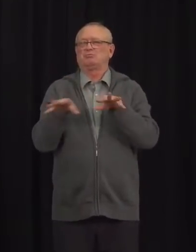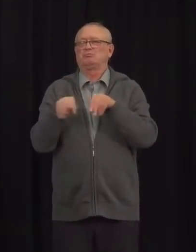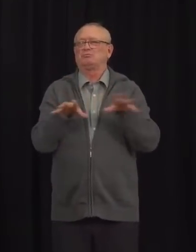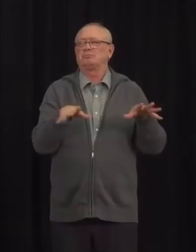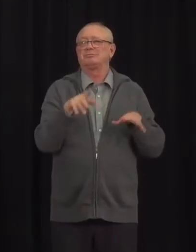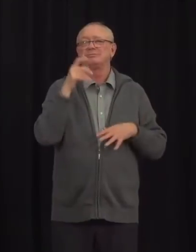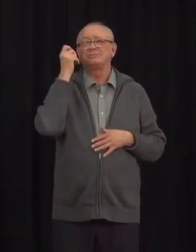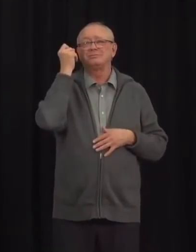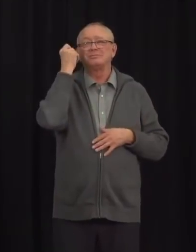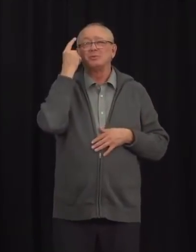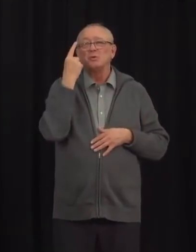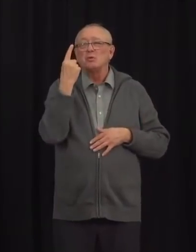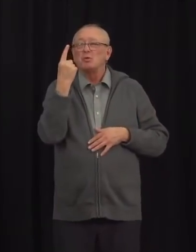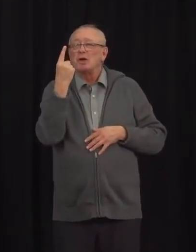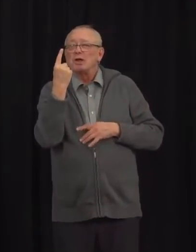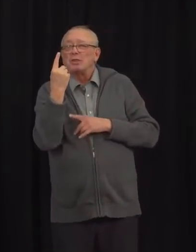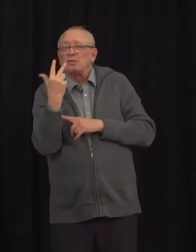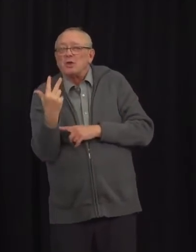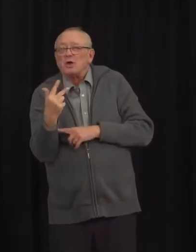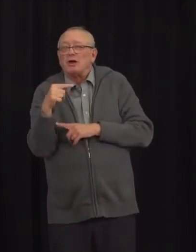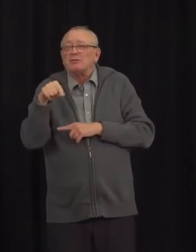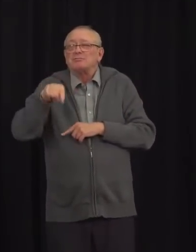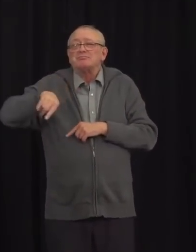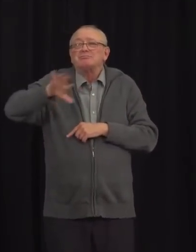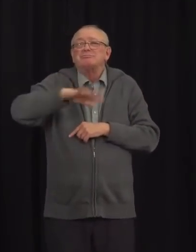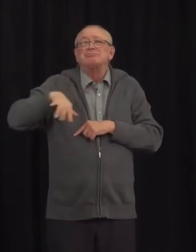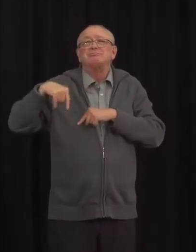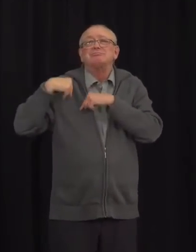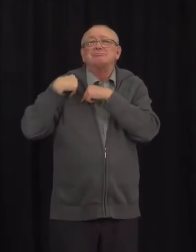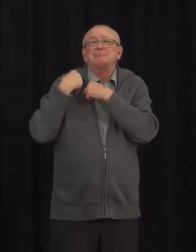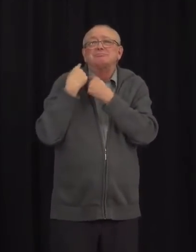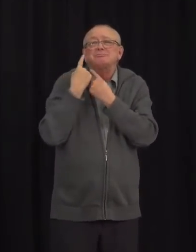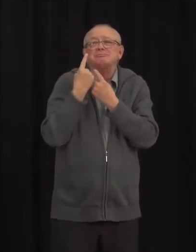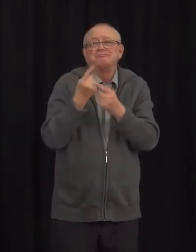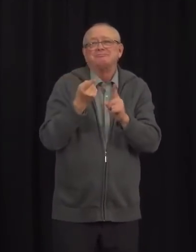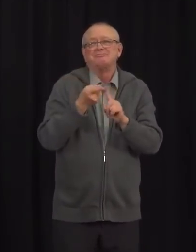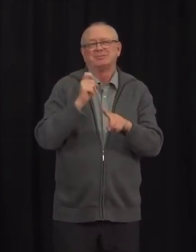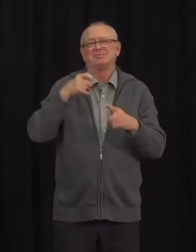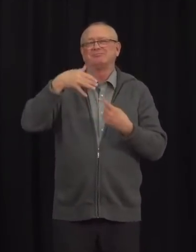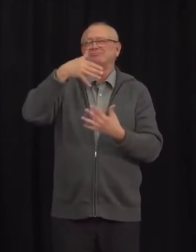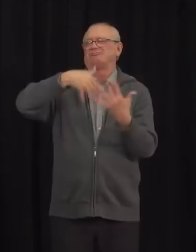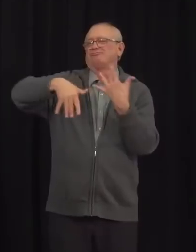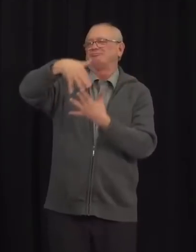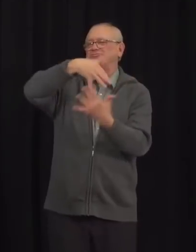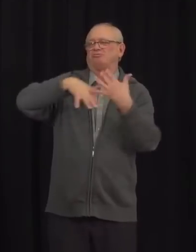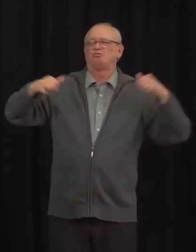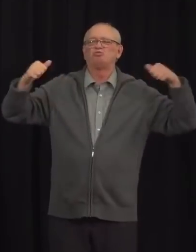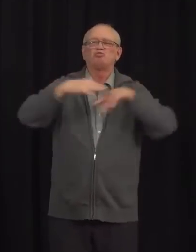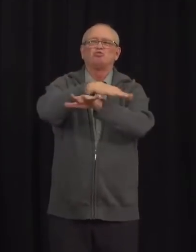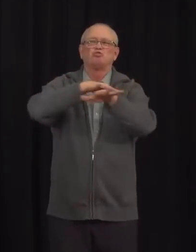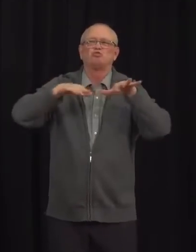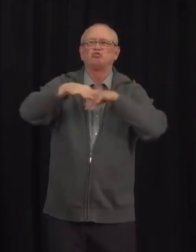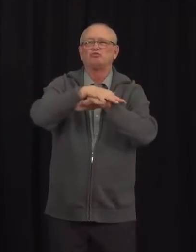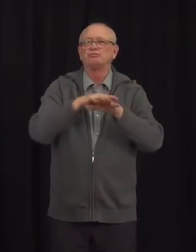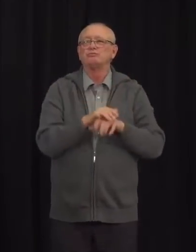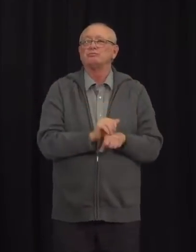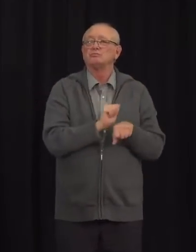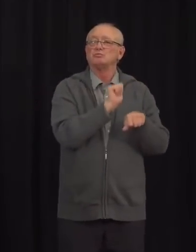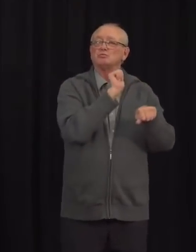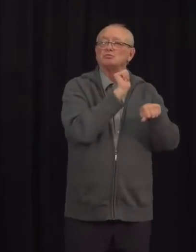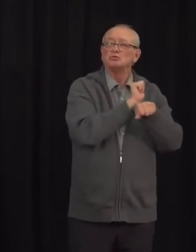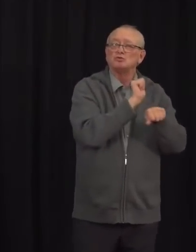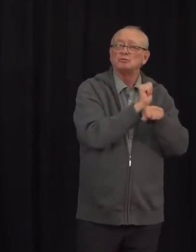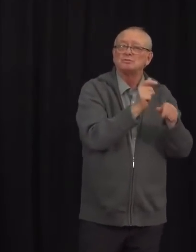all outbreak-related cases. Workplace outbreaks made up about 15% of outbreaks and